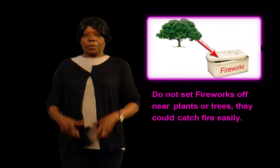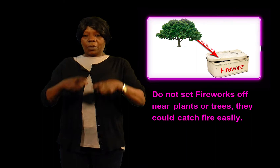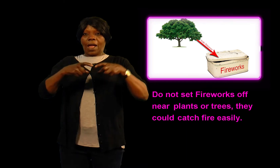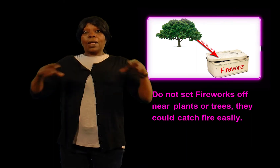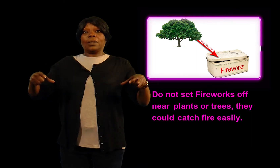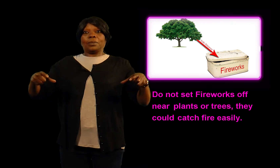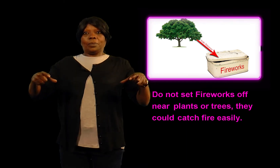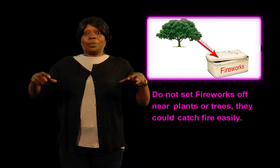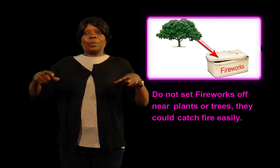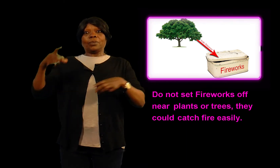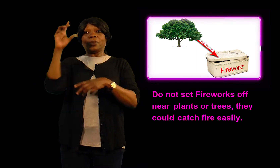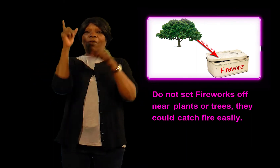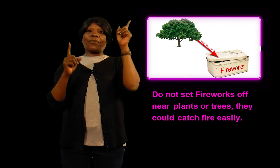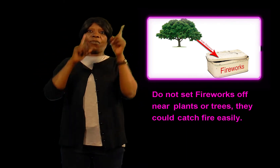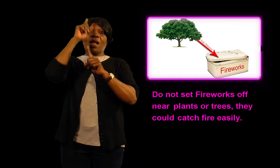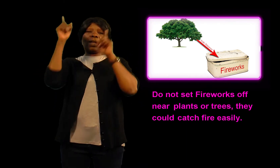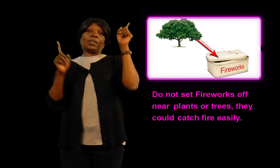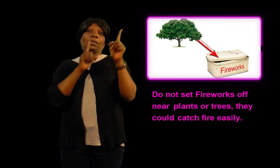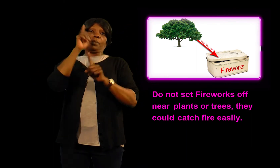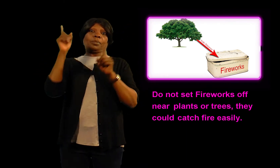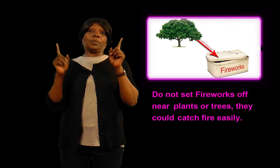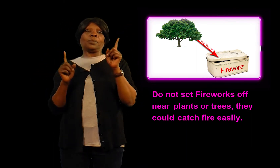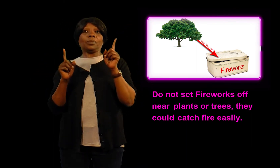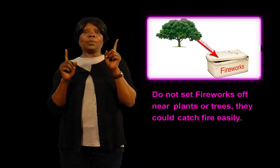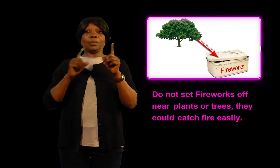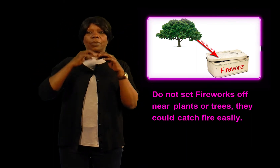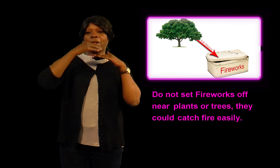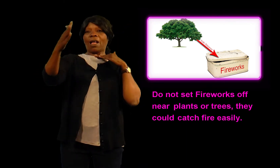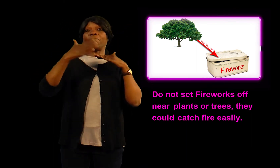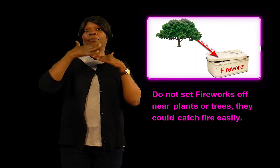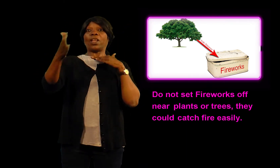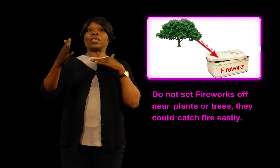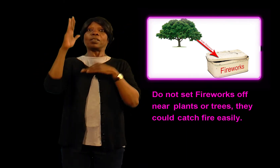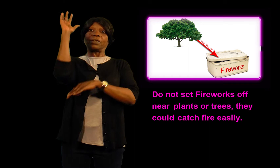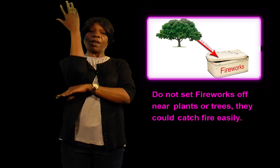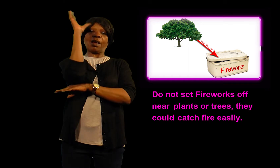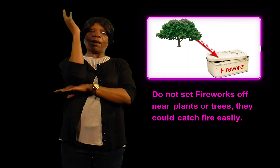Do not set fireworks off near plants or trees. They could catch fire easily.